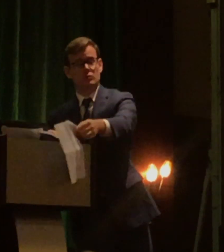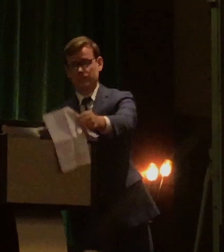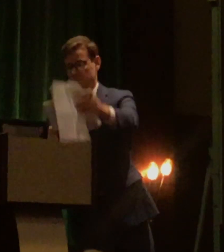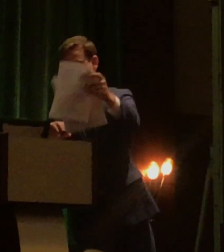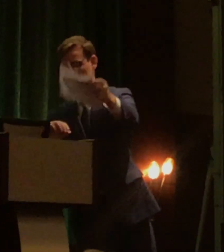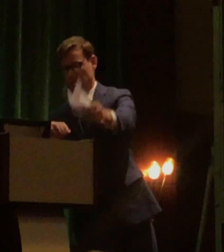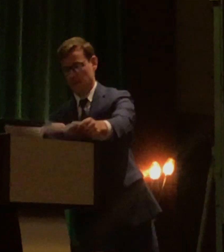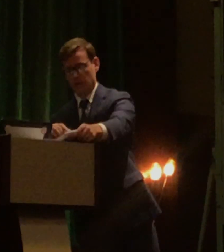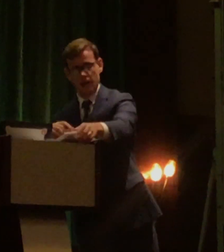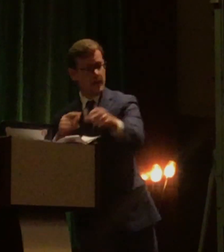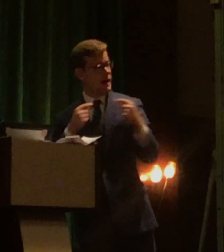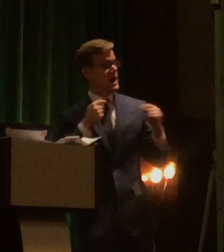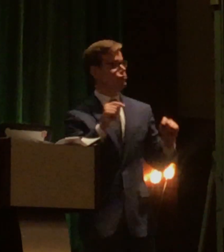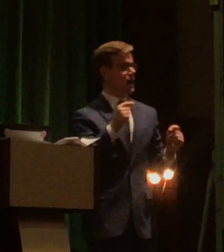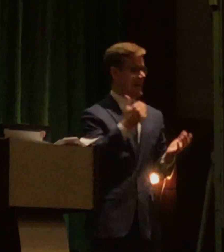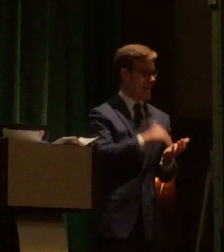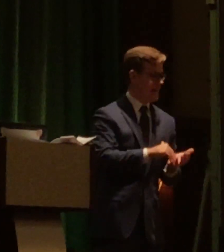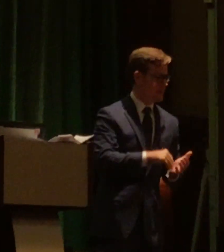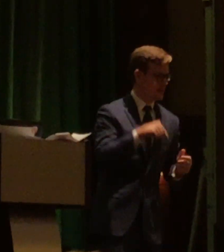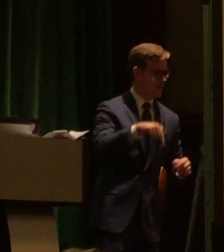can't American deaf soldiers do the same?